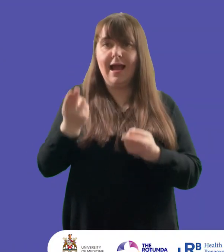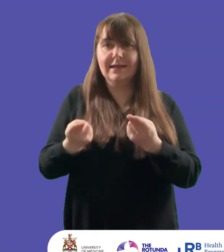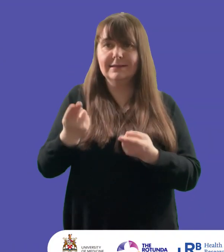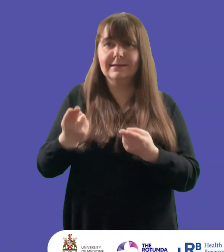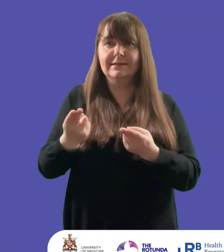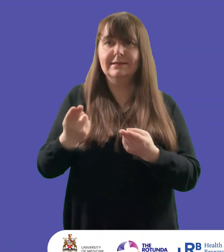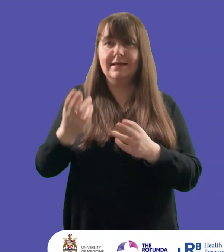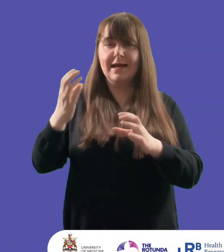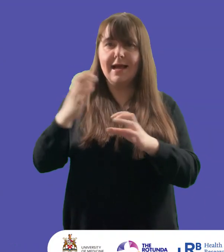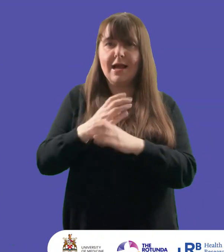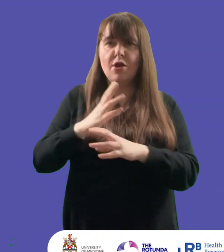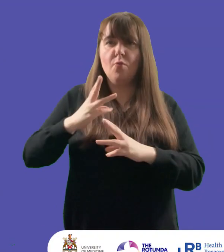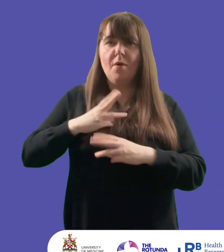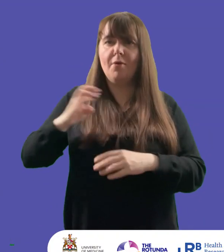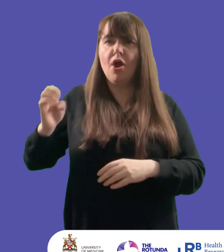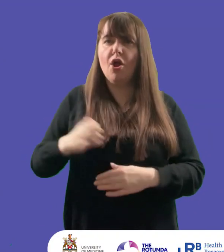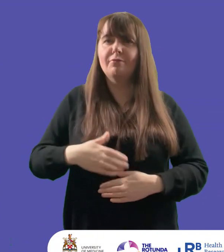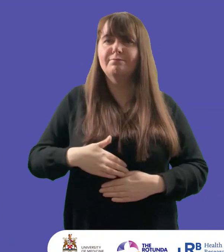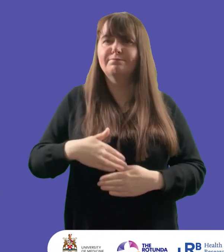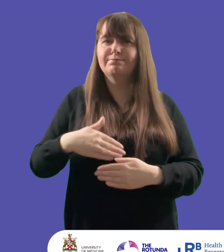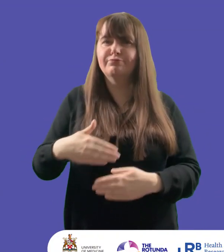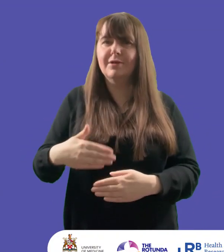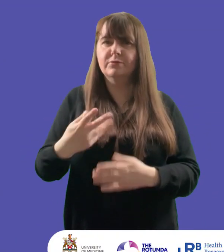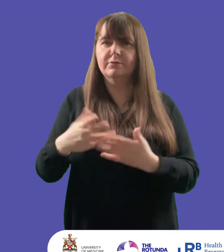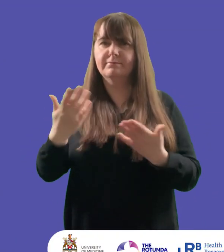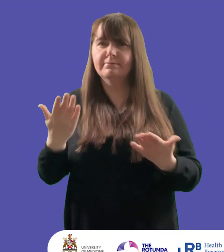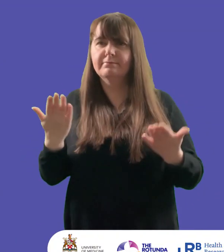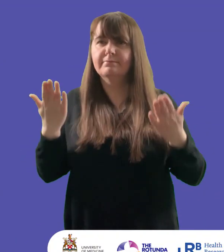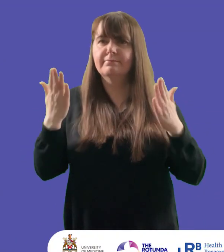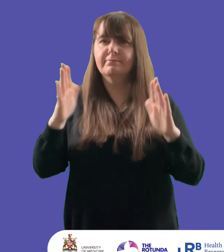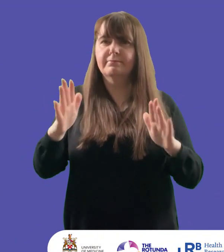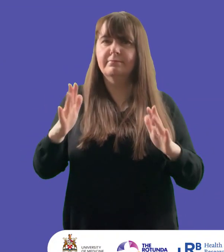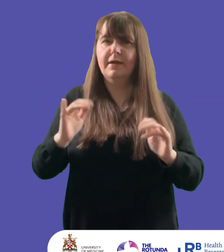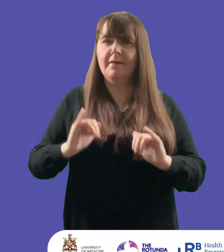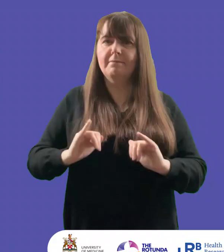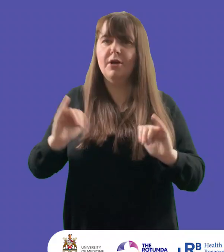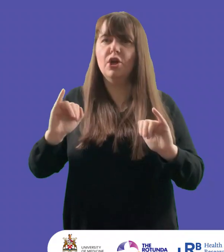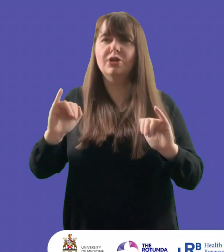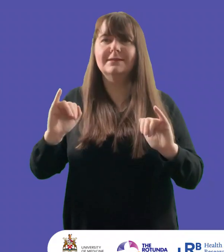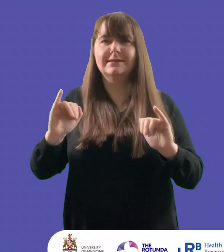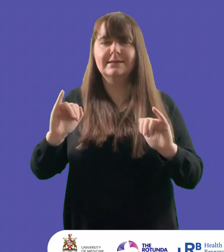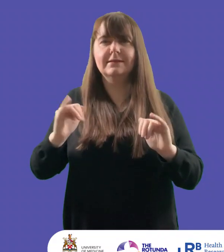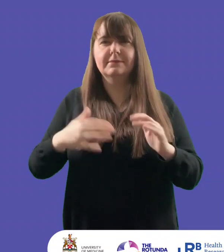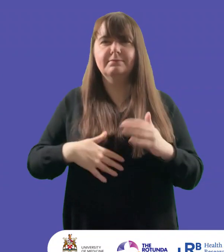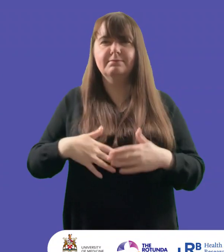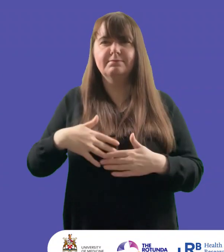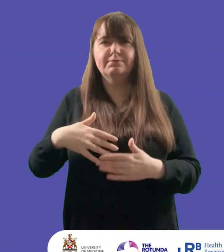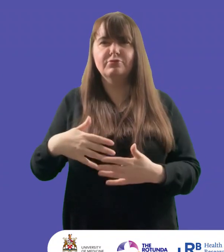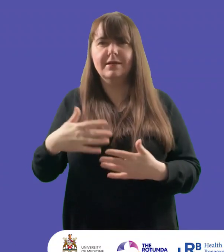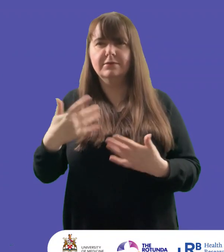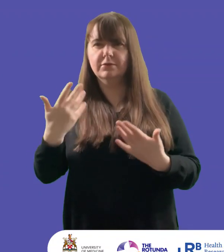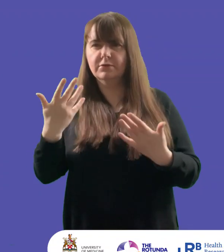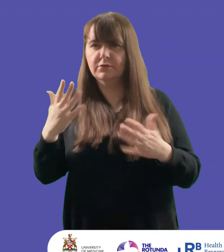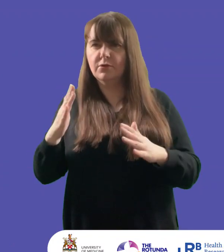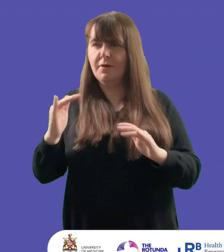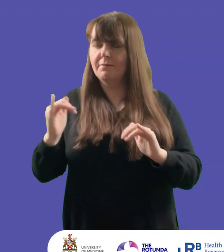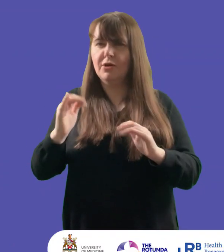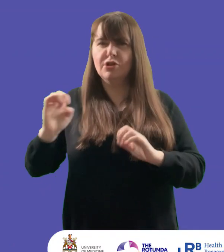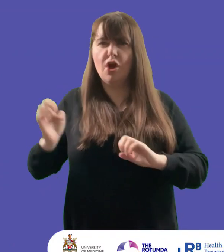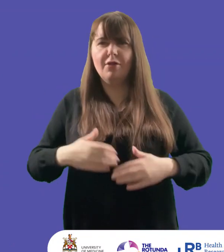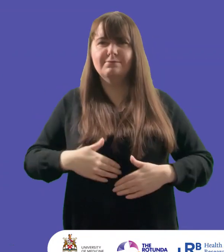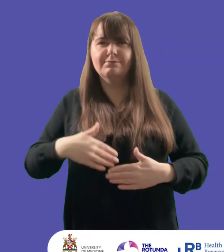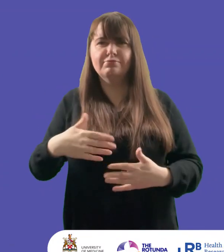care for women in early pregnancy when they present to our emergency department. Women present to the emergency room in